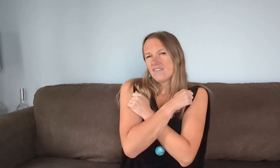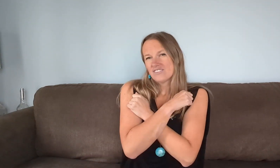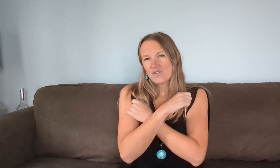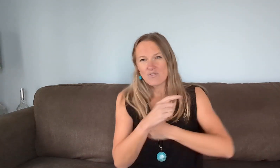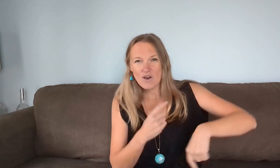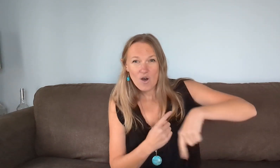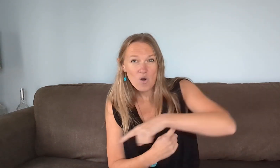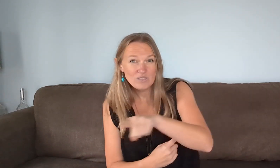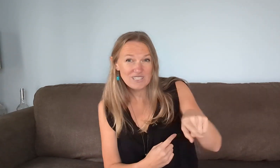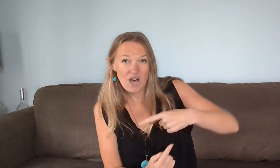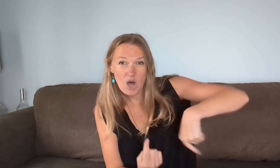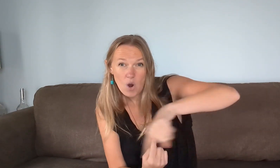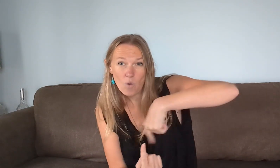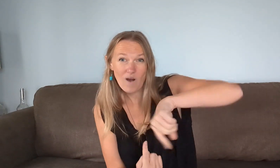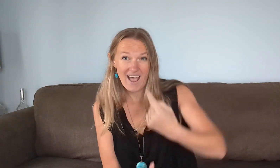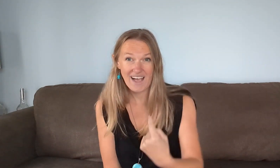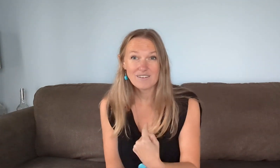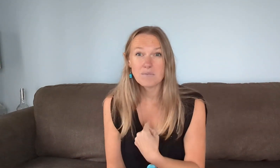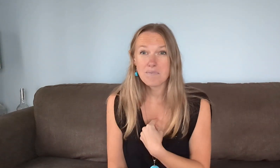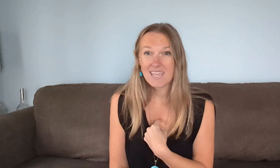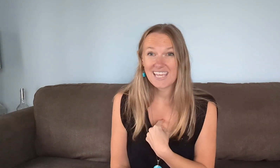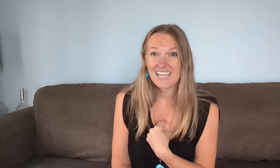to those around me.